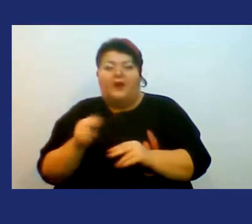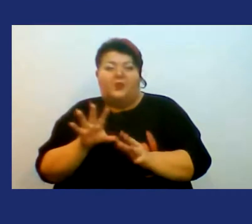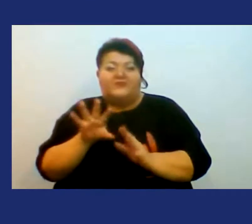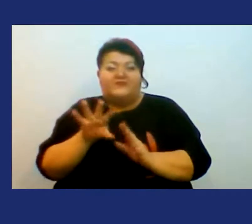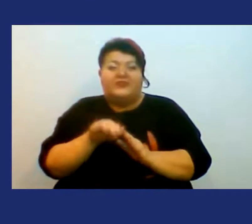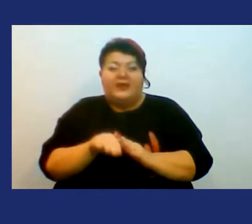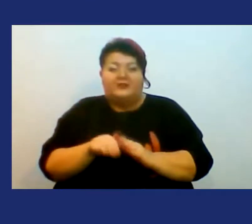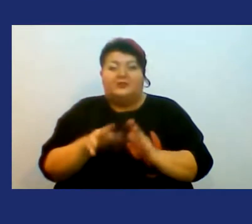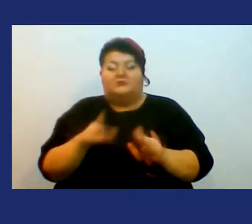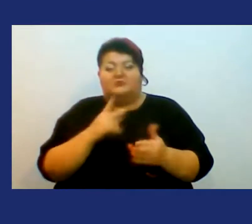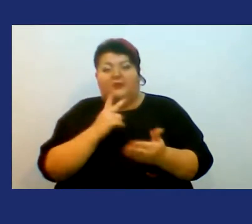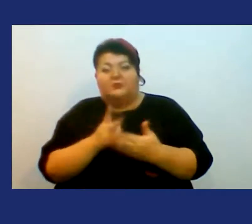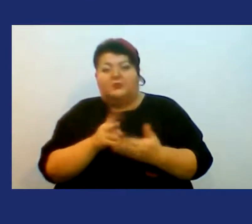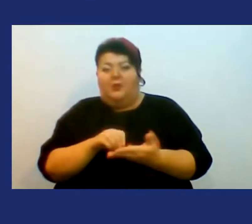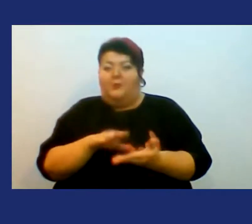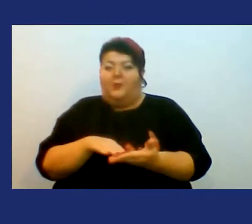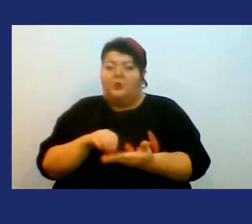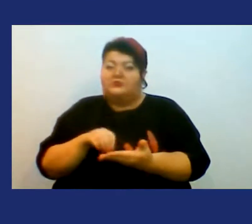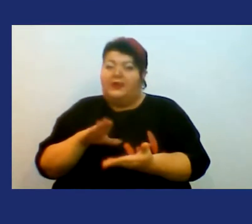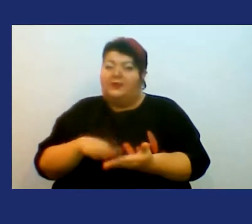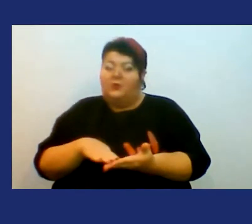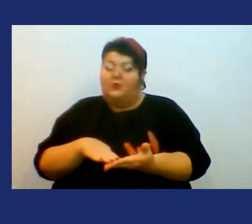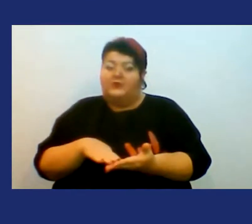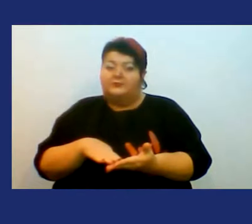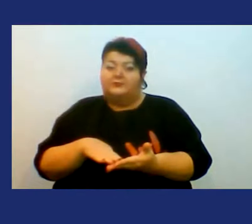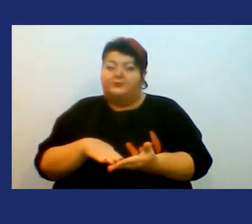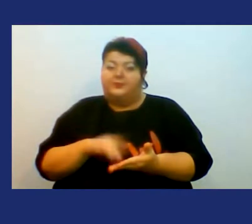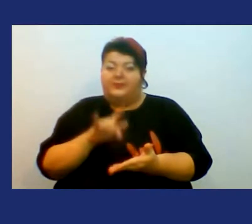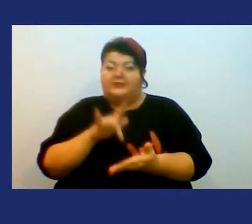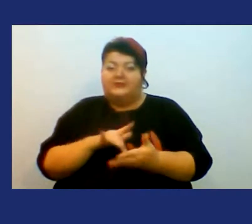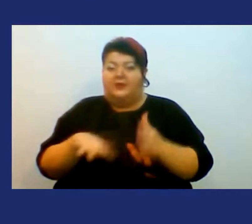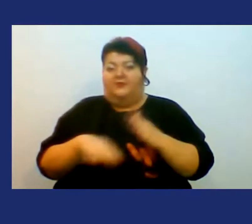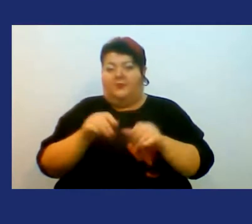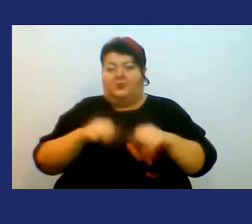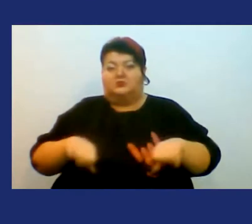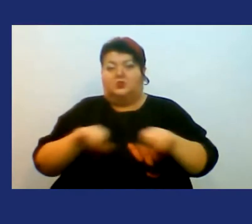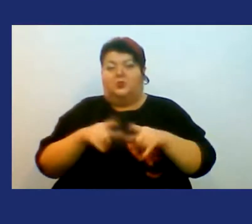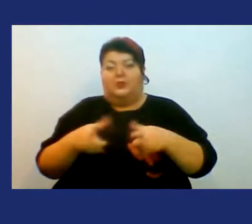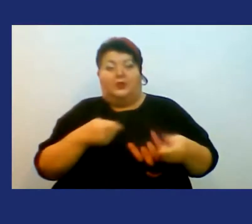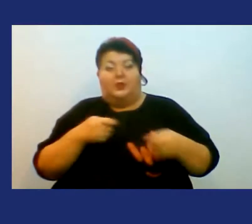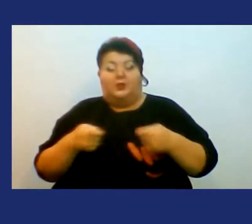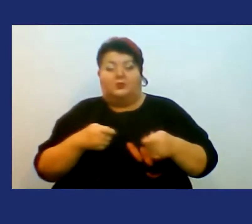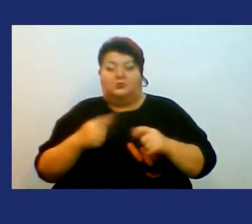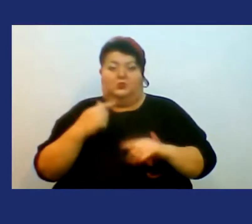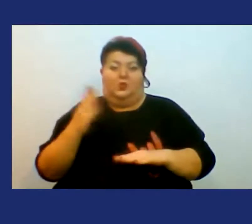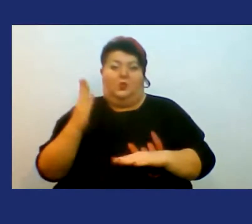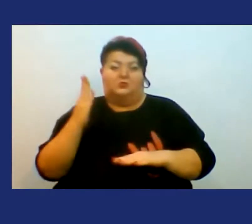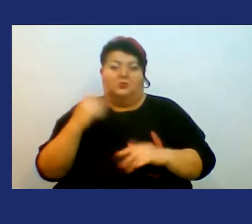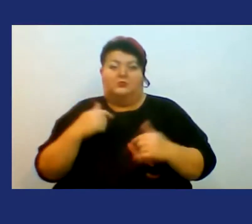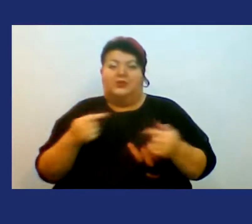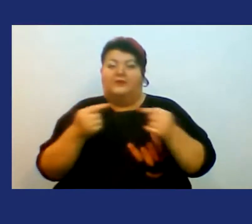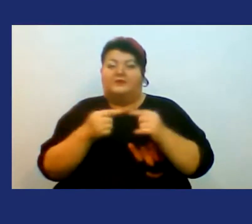And our working group has suggested lots of suggestions to such regulations